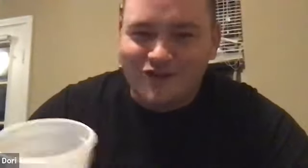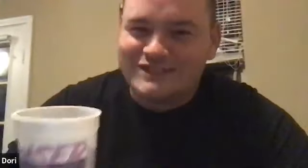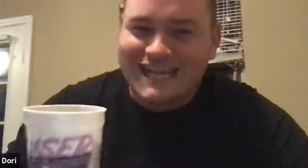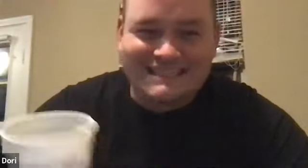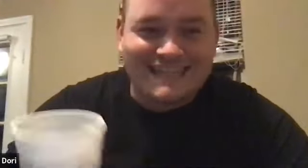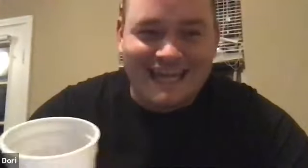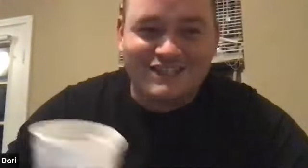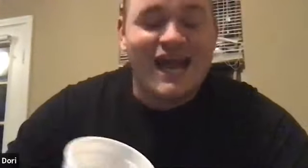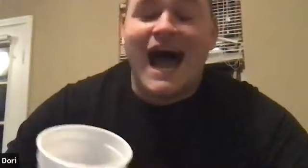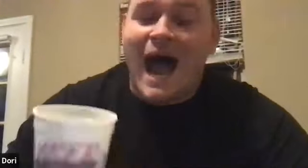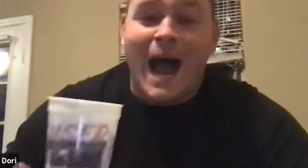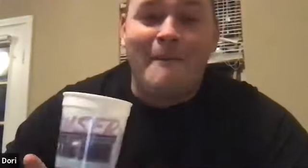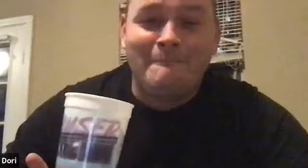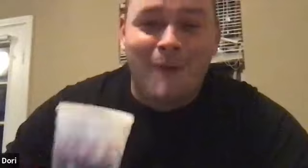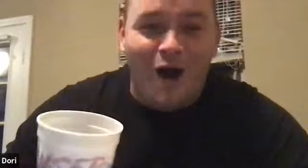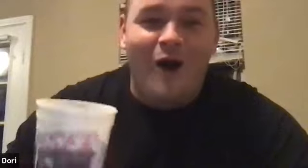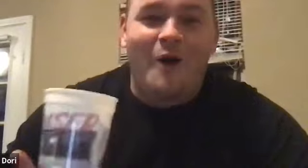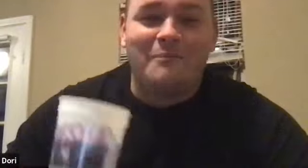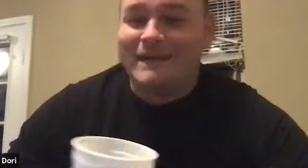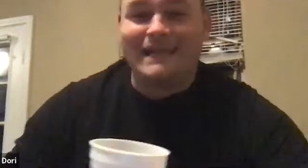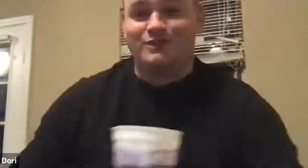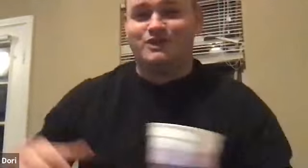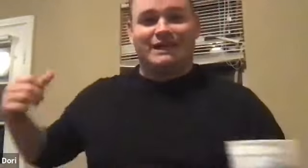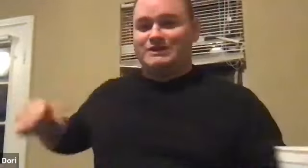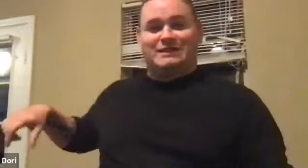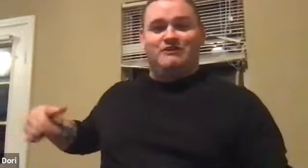across that stage, I bawled. Me and Eugenia were sitting right